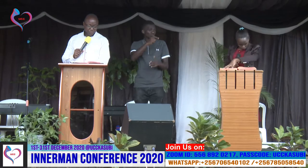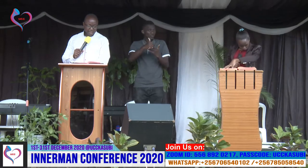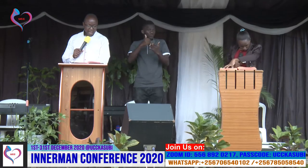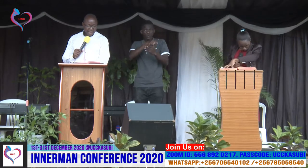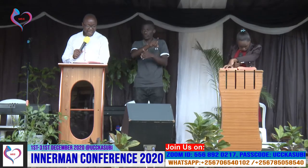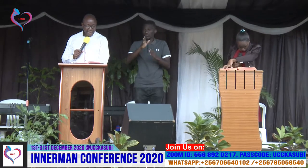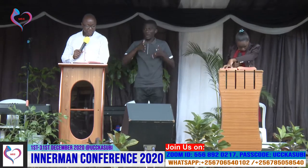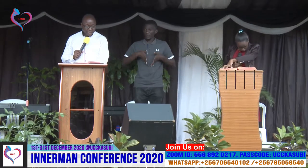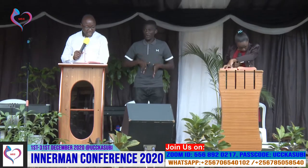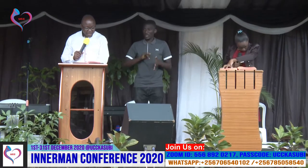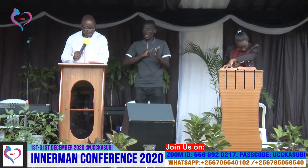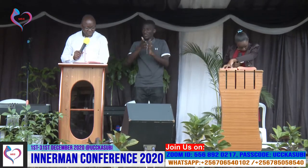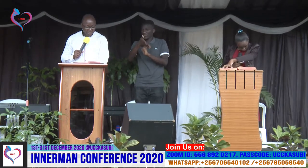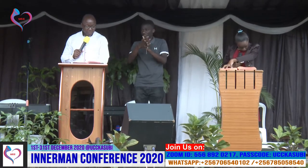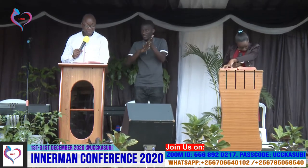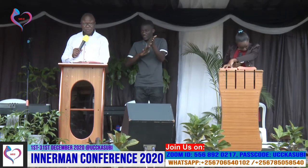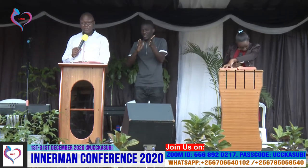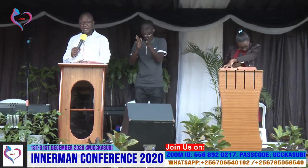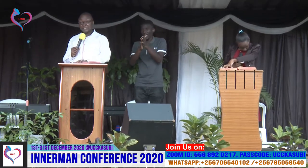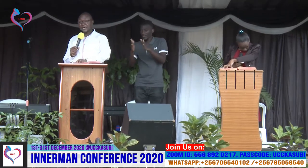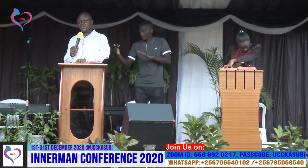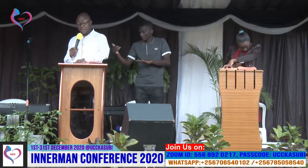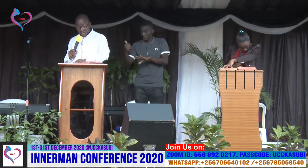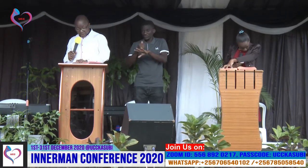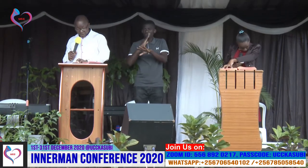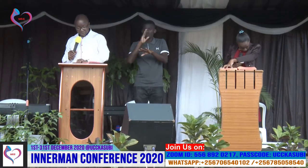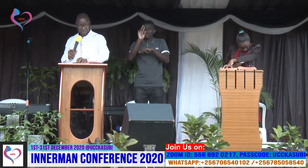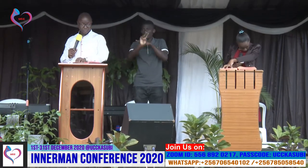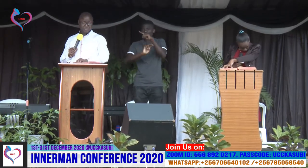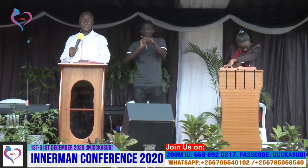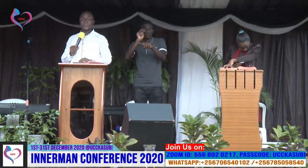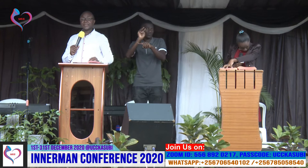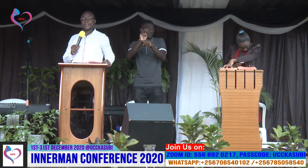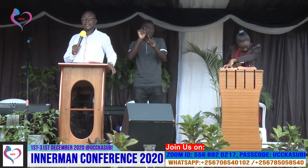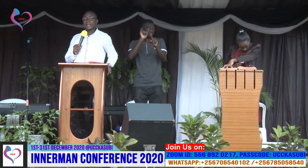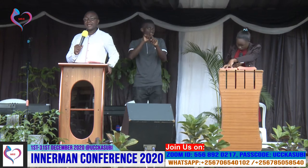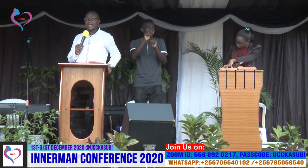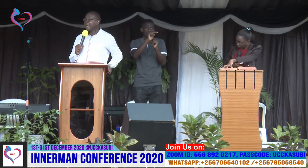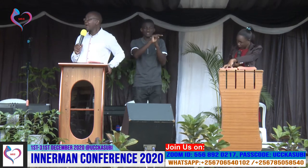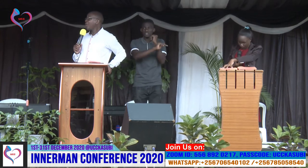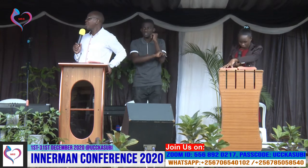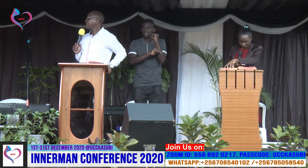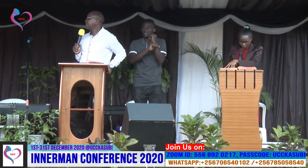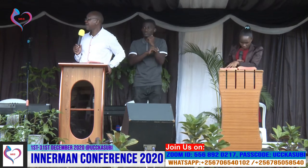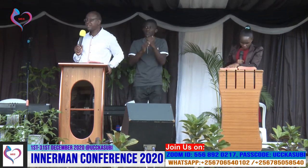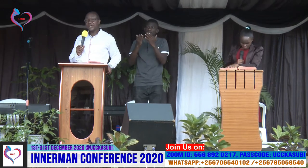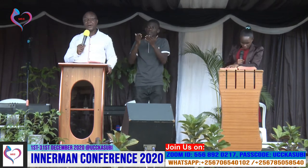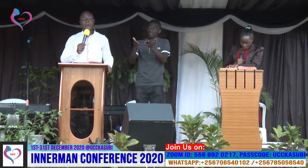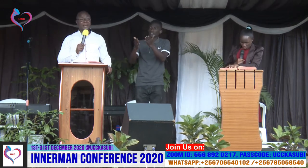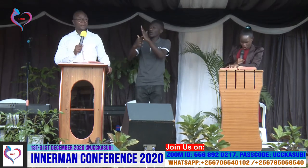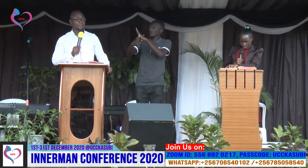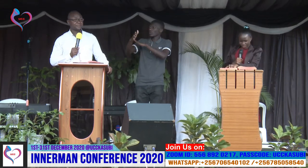you, and I ordained you a prophet to the nations. Here God was